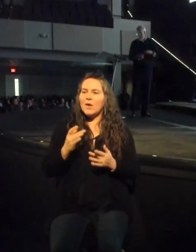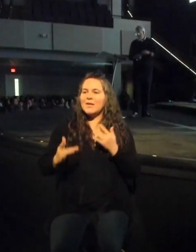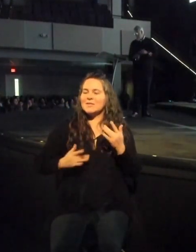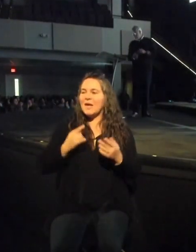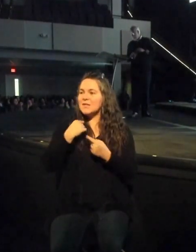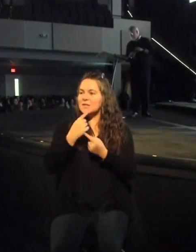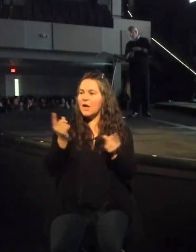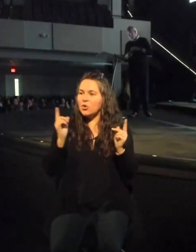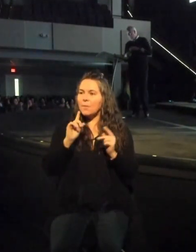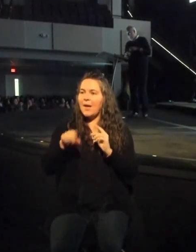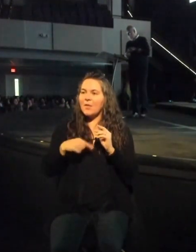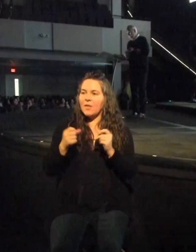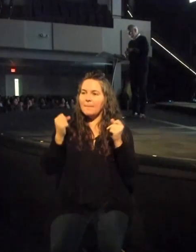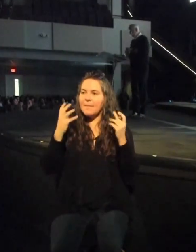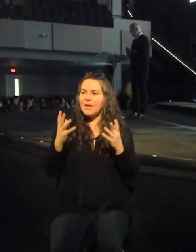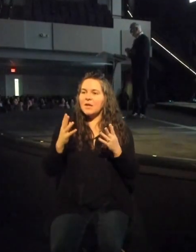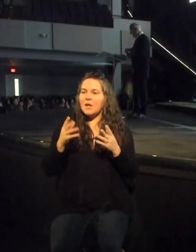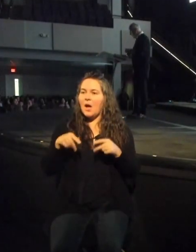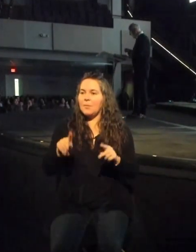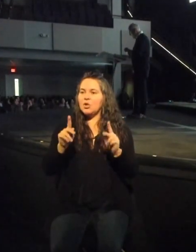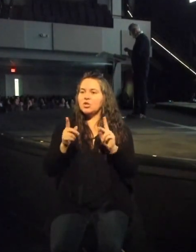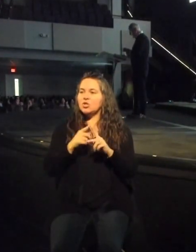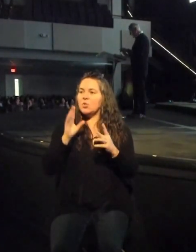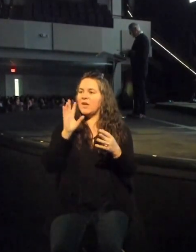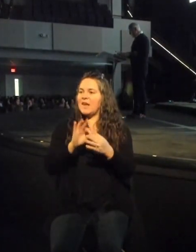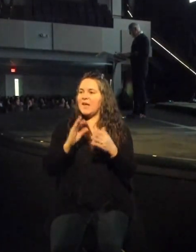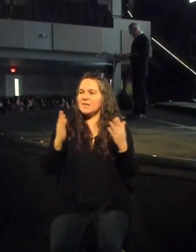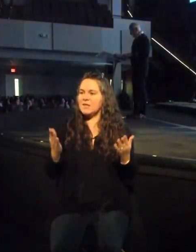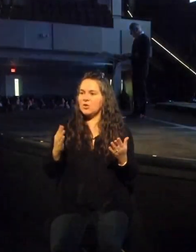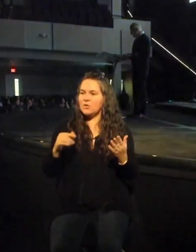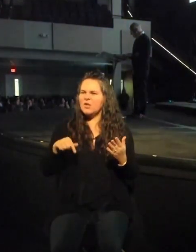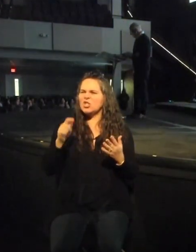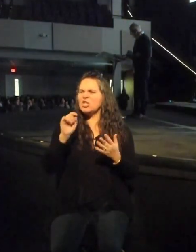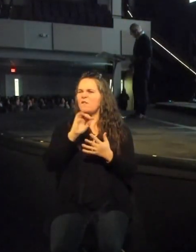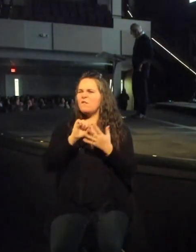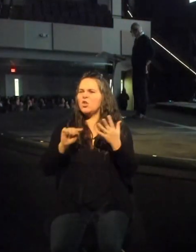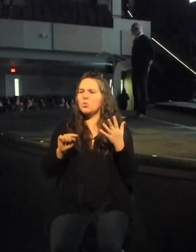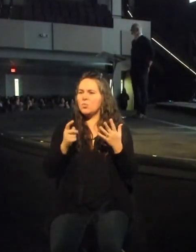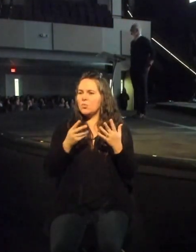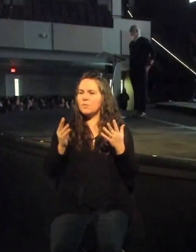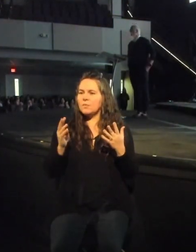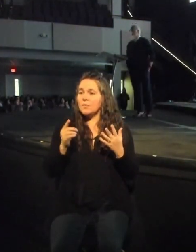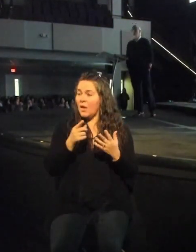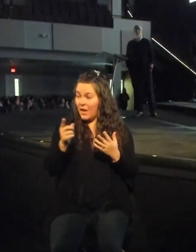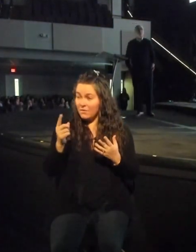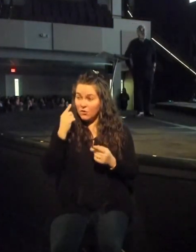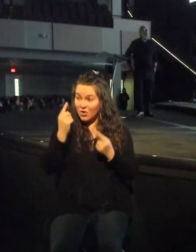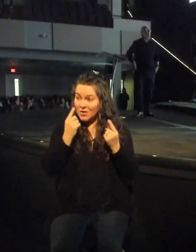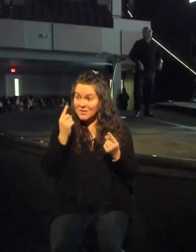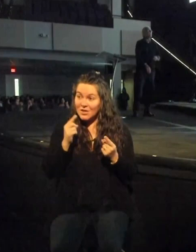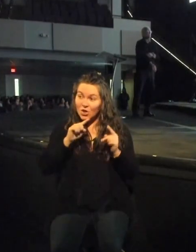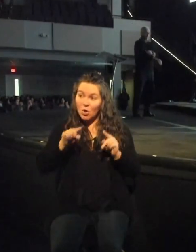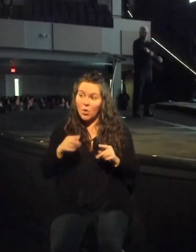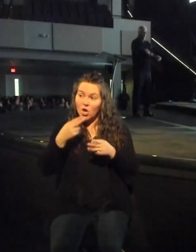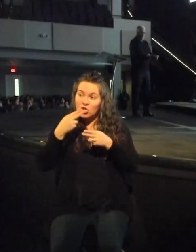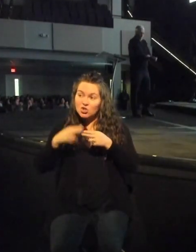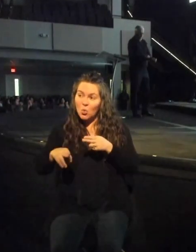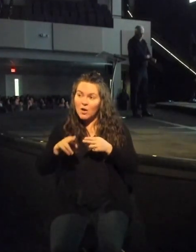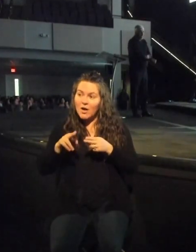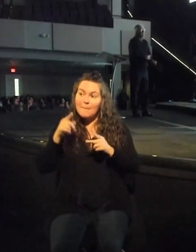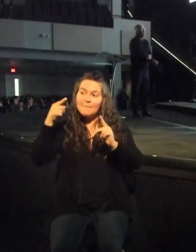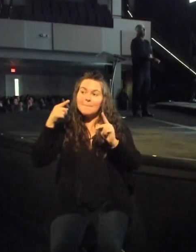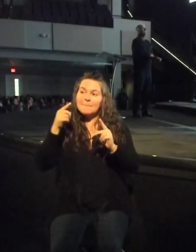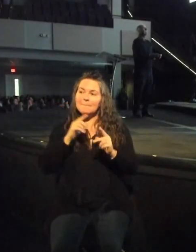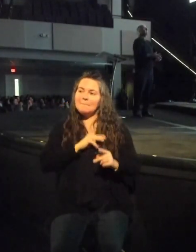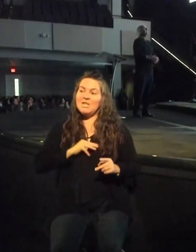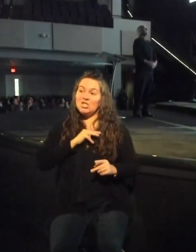for you to get connected here at Redeemer. Here are just a few. Have you ever considered going on a short-term mission trip? Join us as we bring